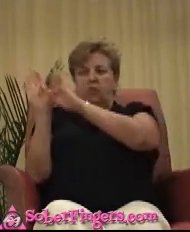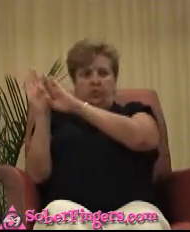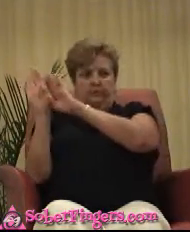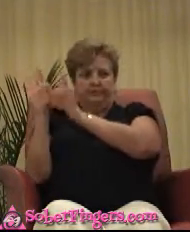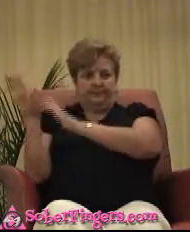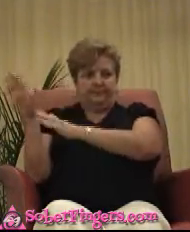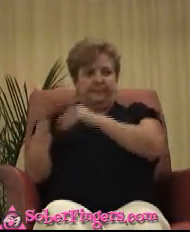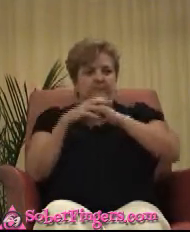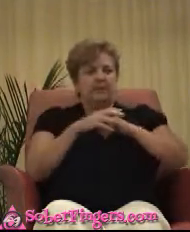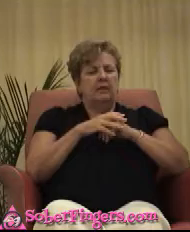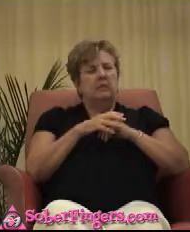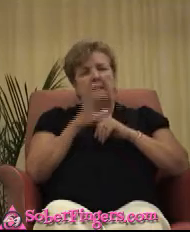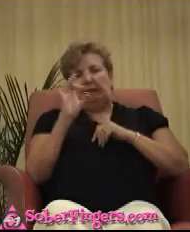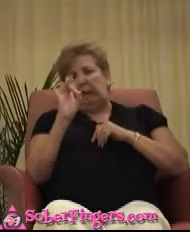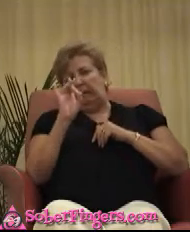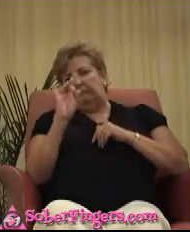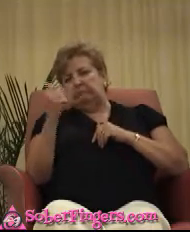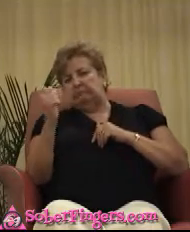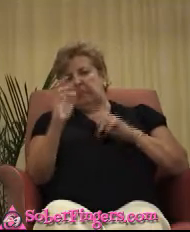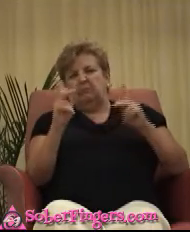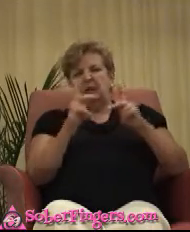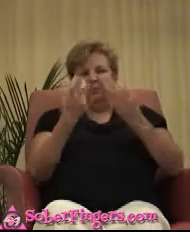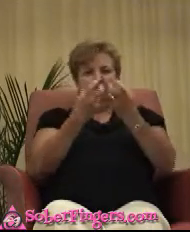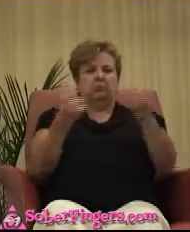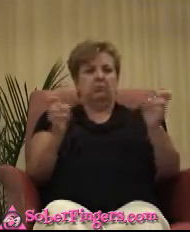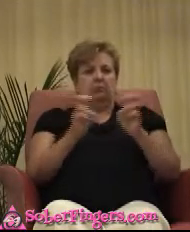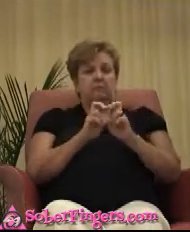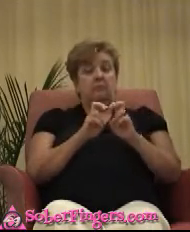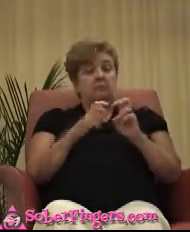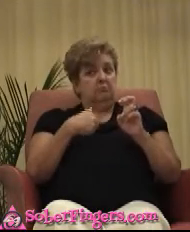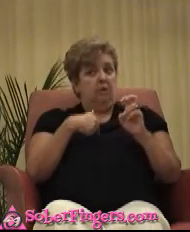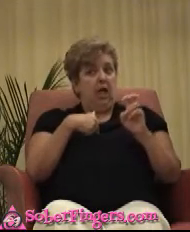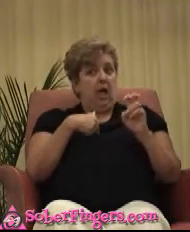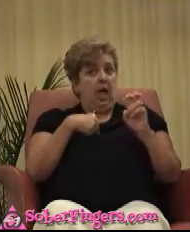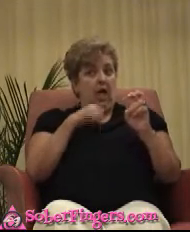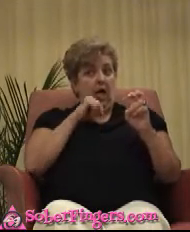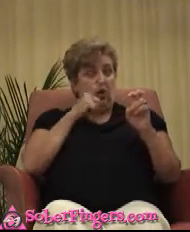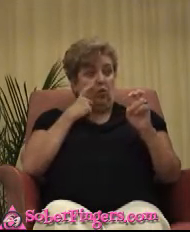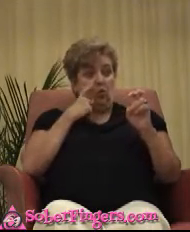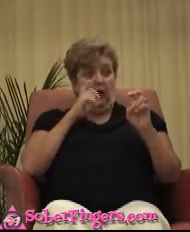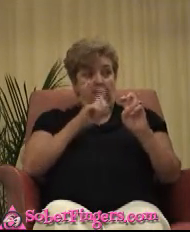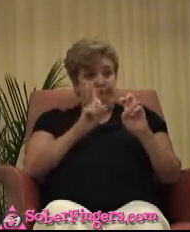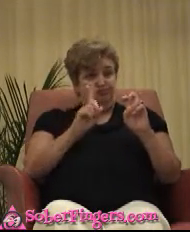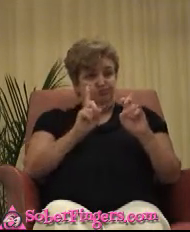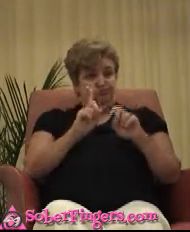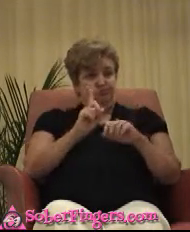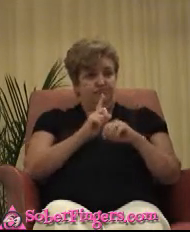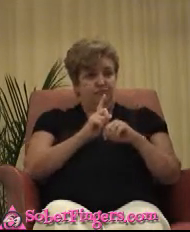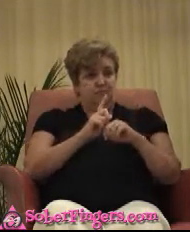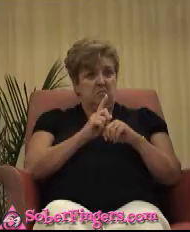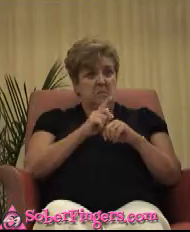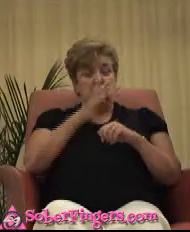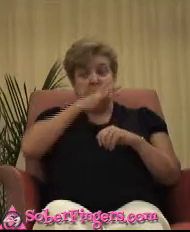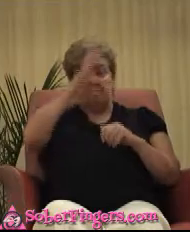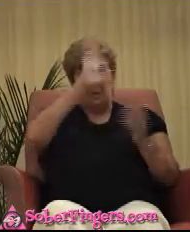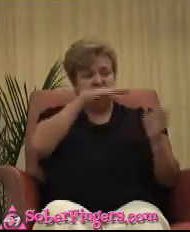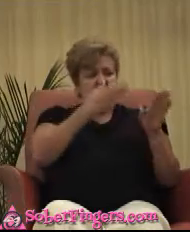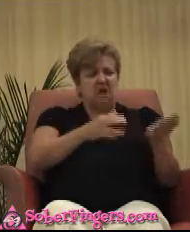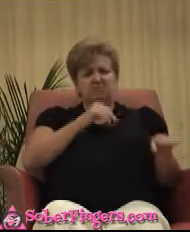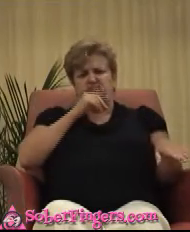There were 8 or 10 of us in there, and I don't cry. I didn't cry at my parents' funerals. It's not okay to cry,